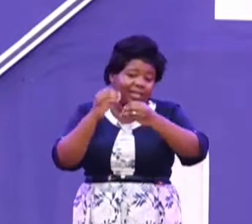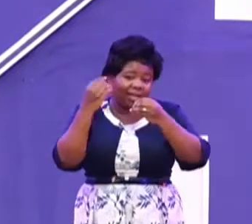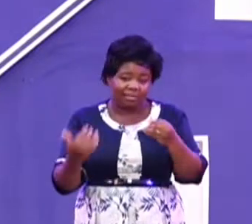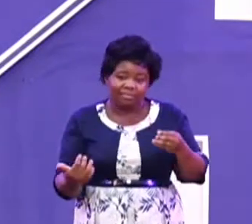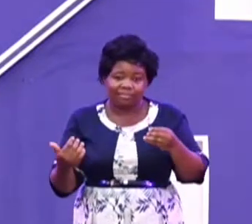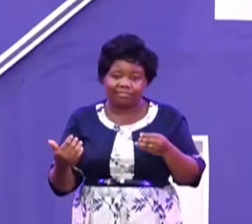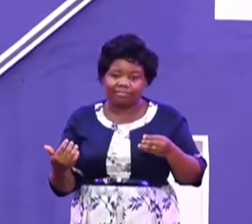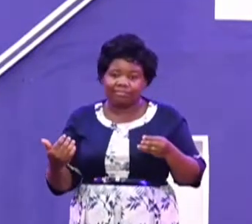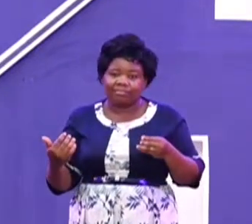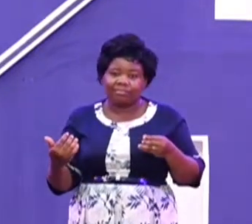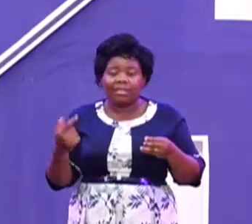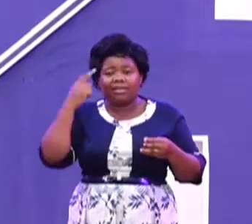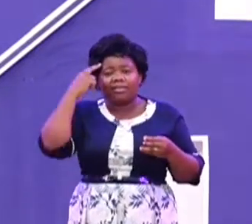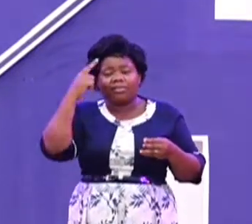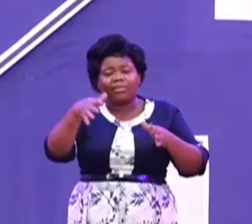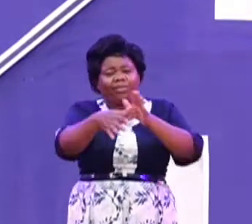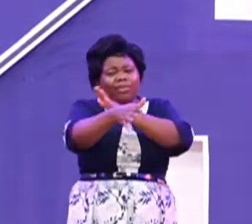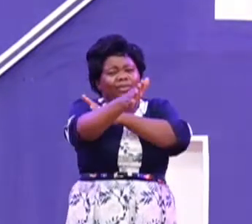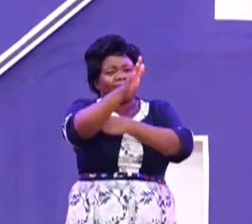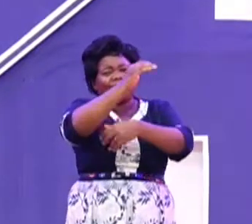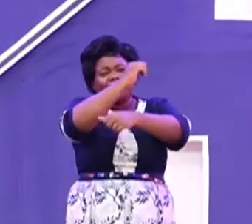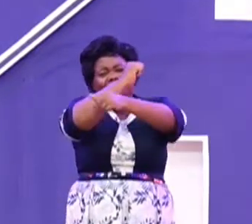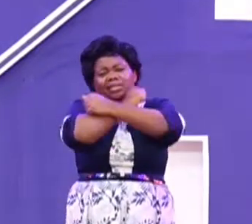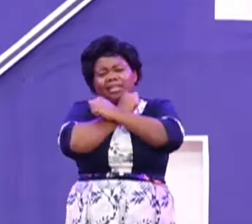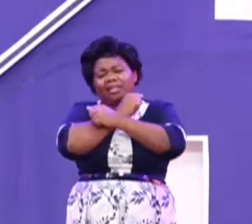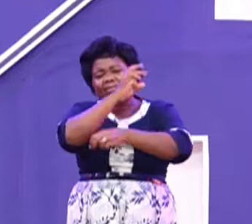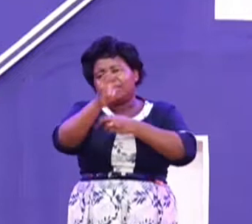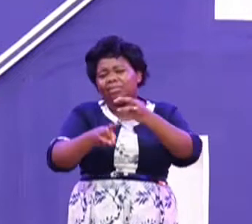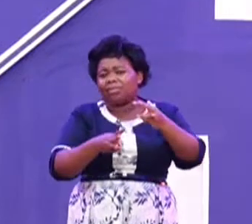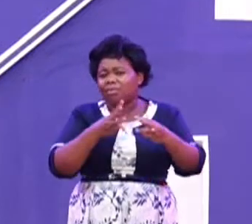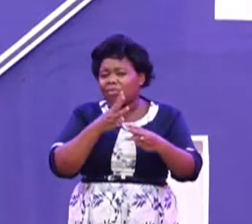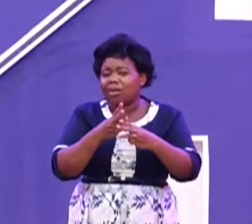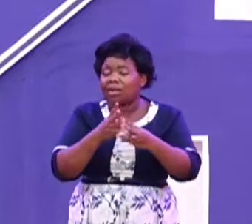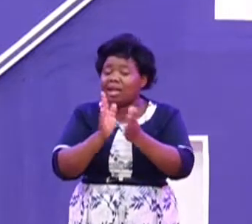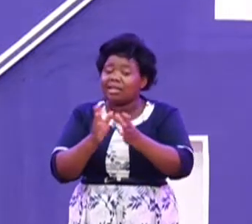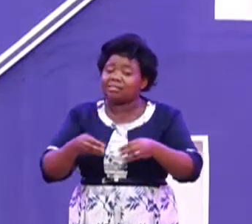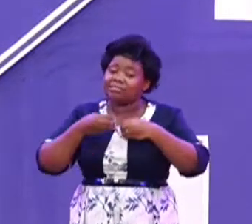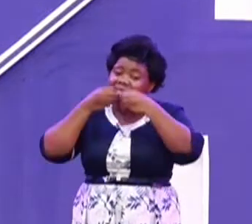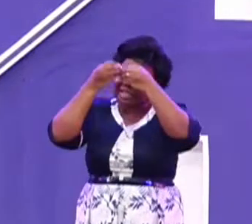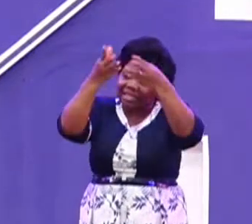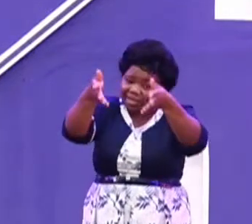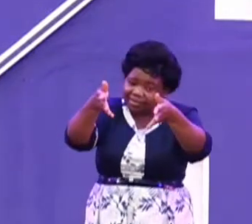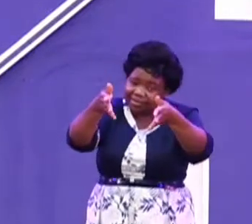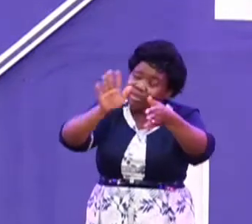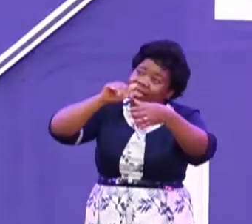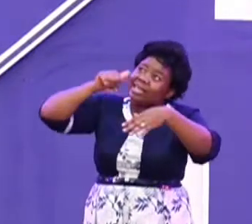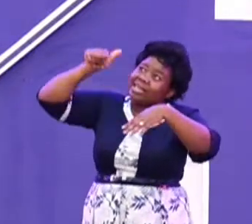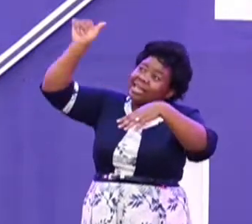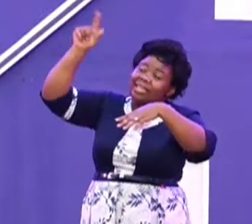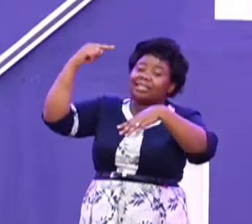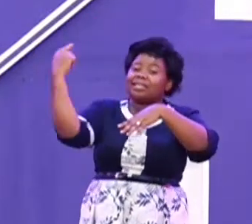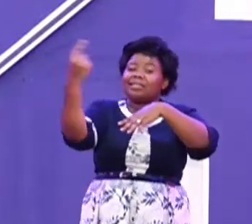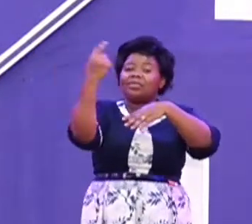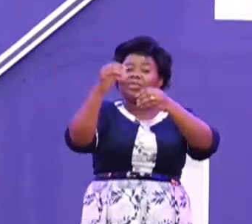my son. For God so loved the world that he gave his only